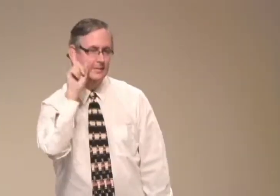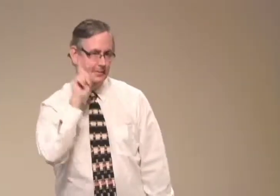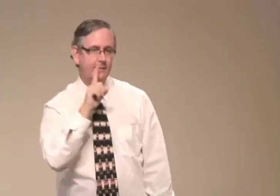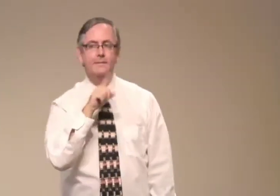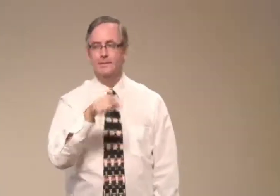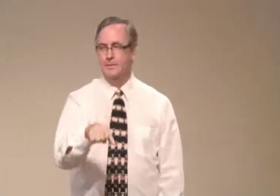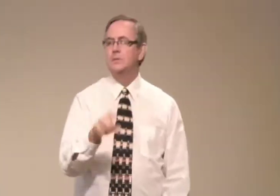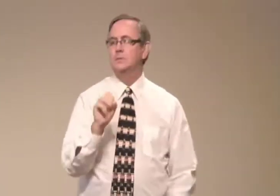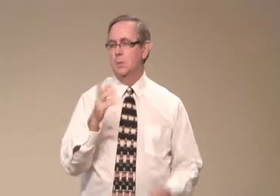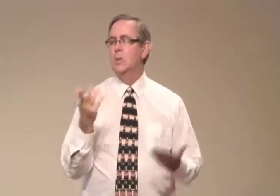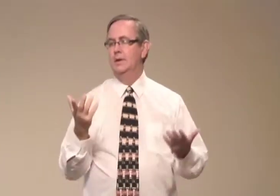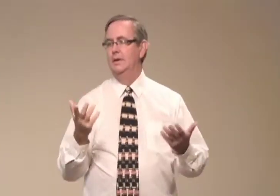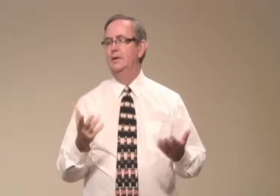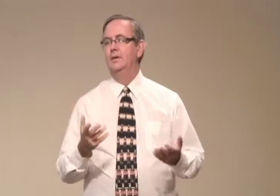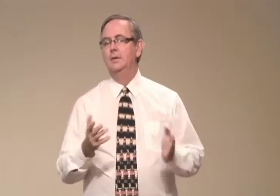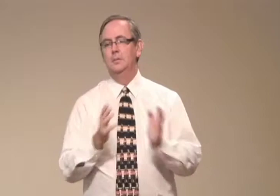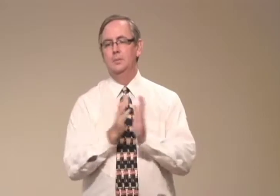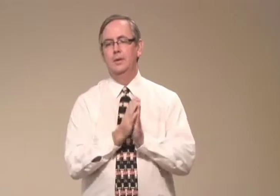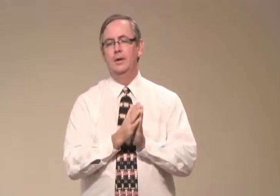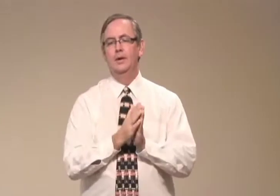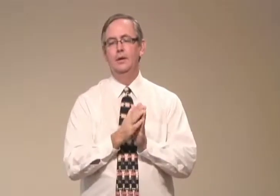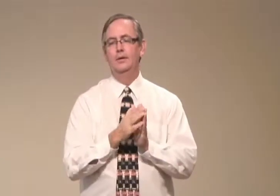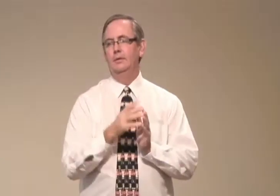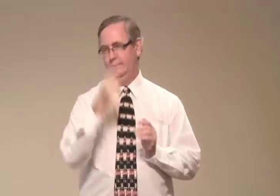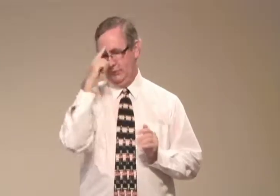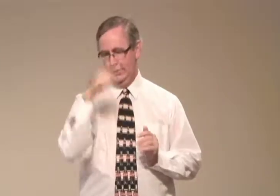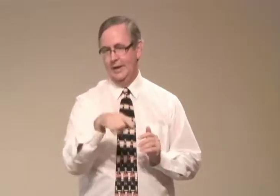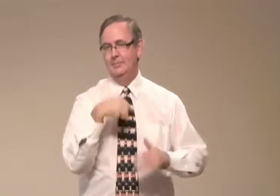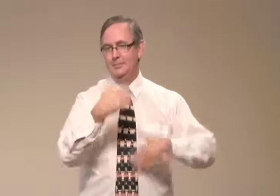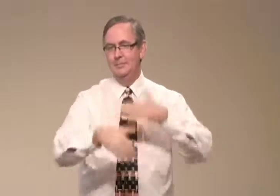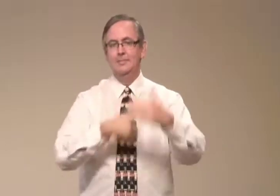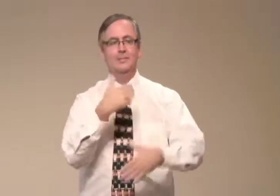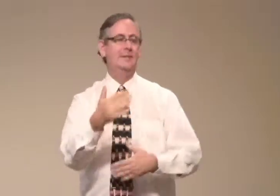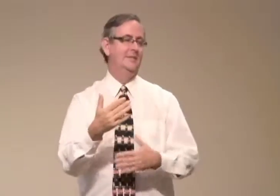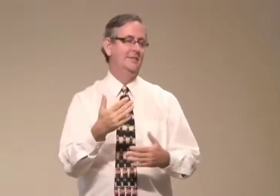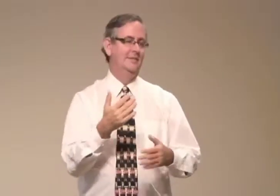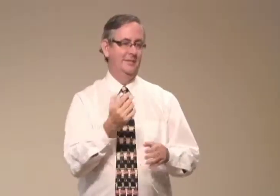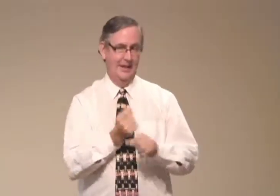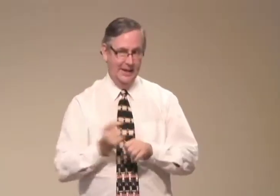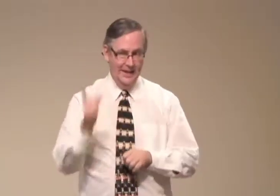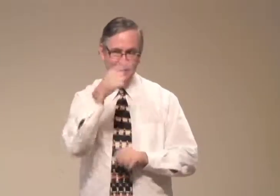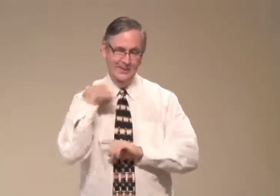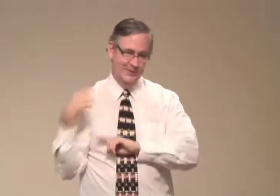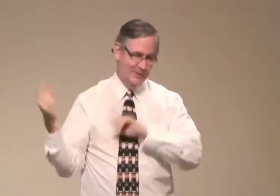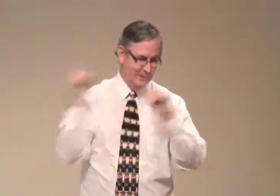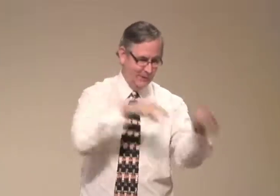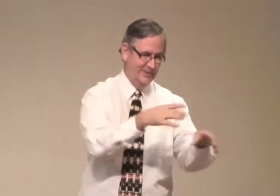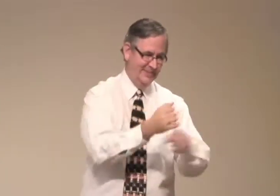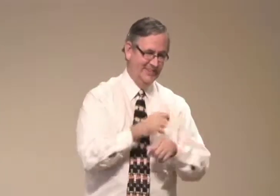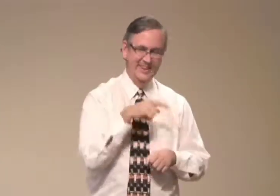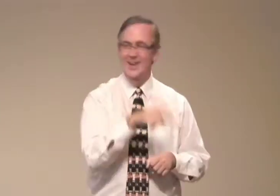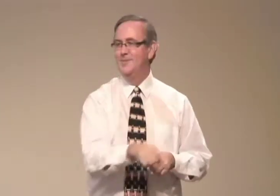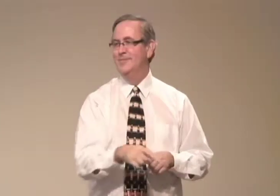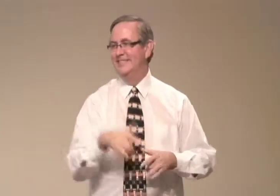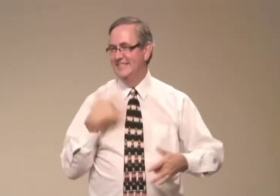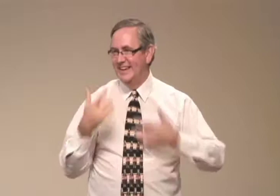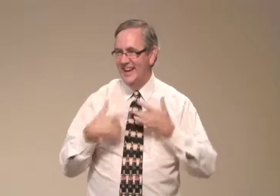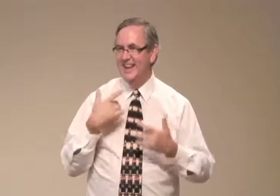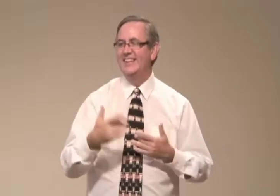Amanda is down here on your cheek, and then David is on the forehead. Next year, we should be